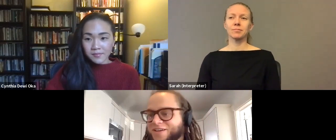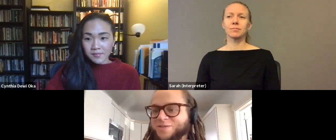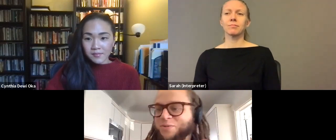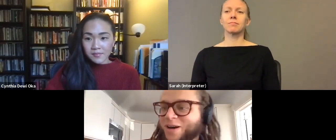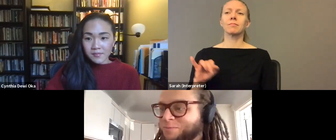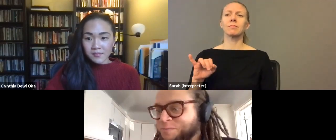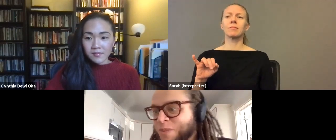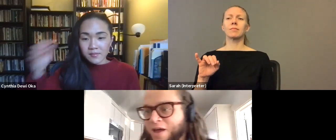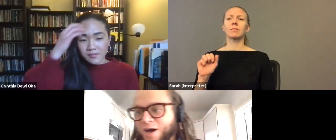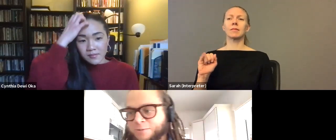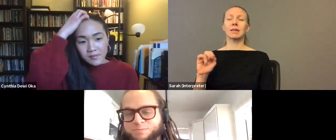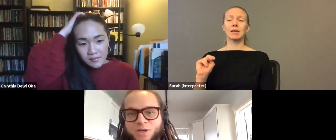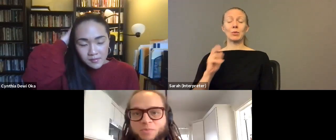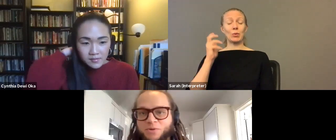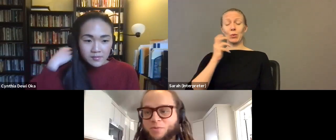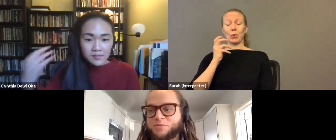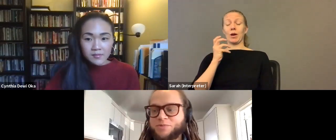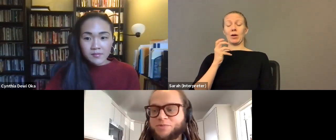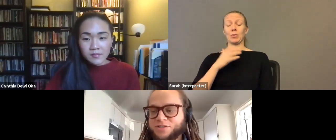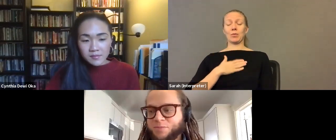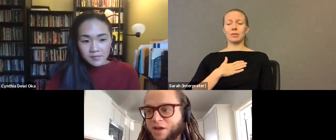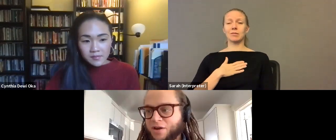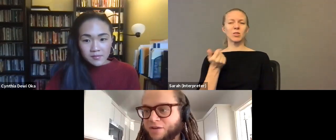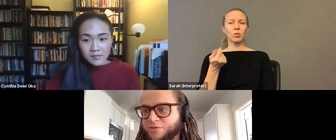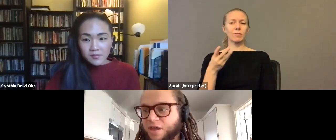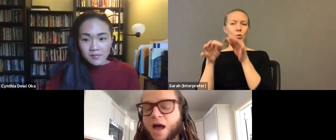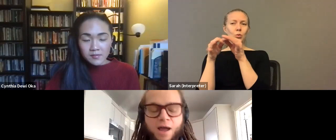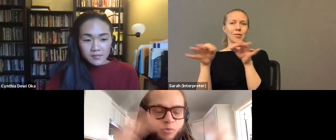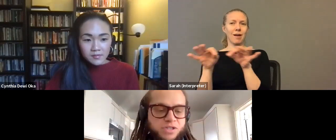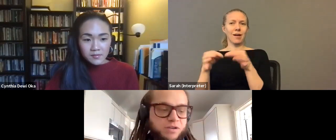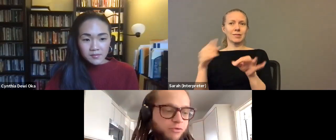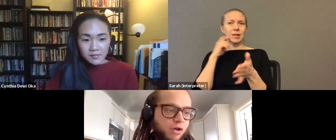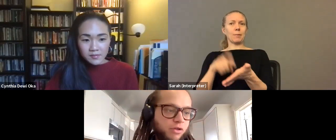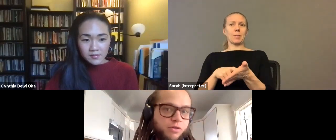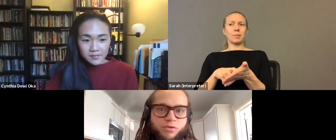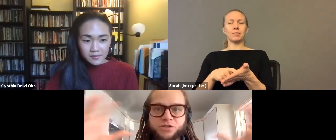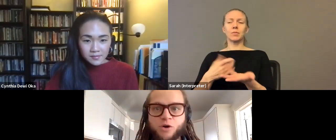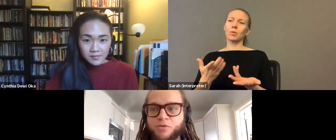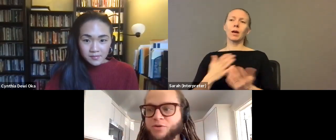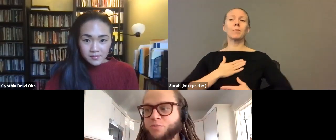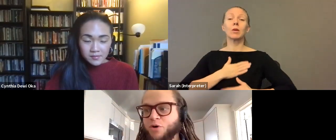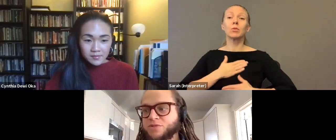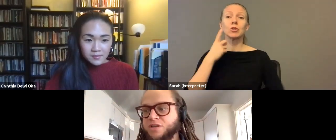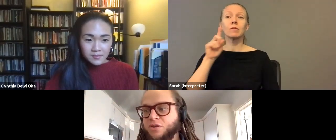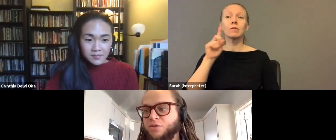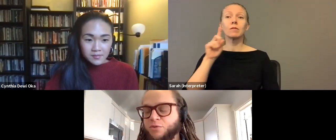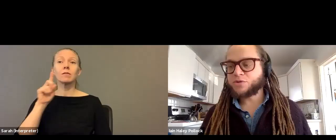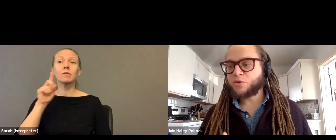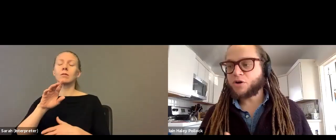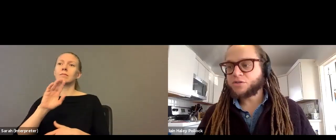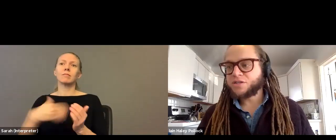That really does. Wow. A couple lines jumped out. I appreciated for all the scope of those poems